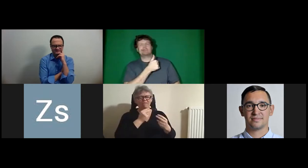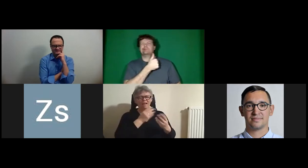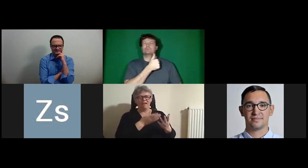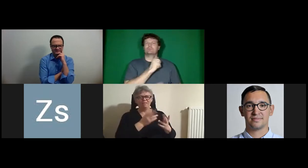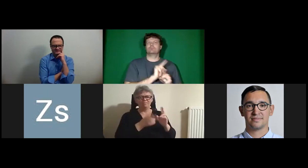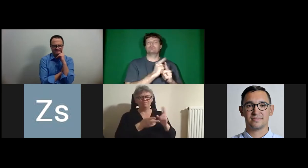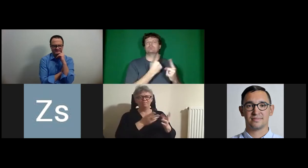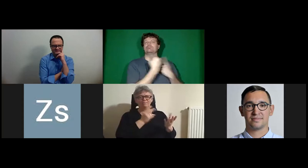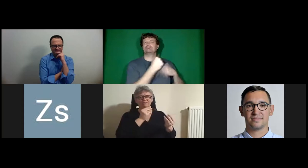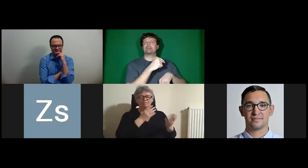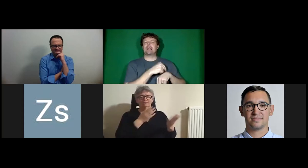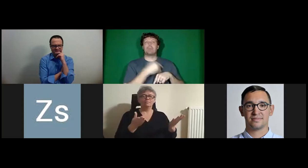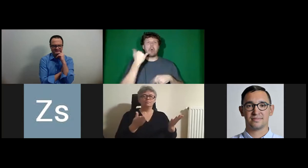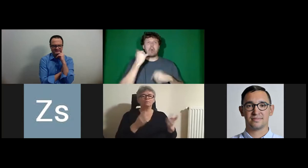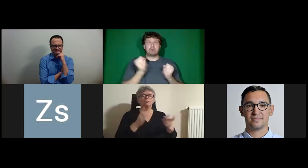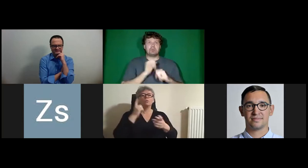"Huh?" And I'll tell you later.